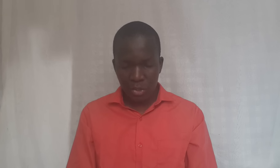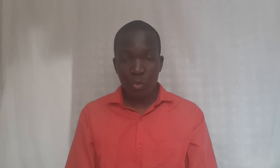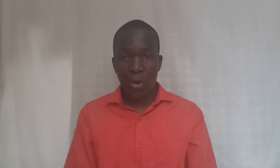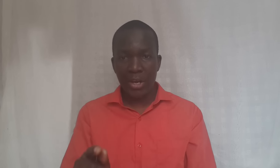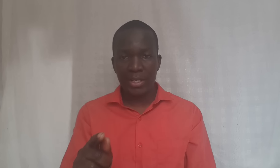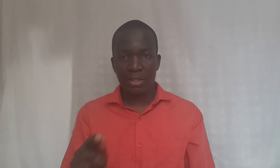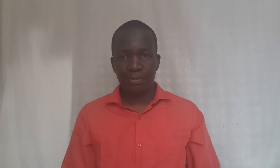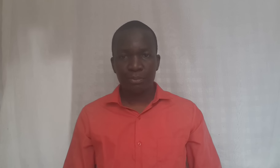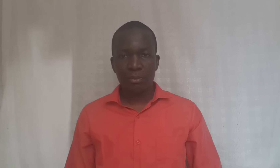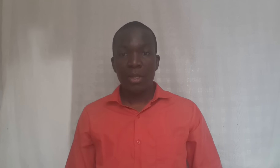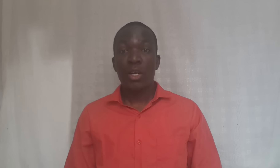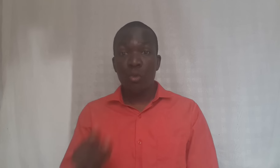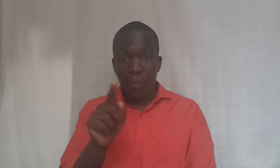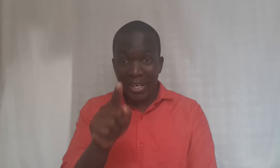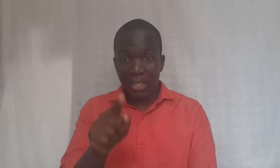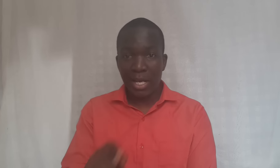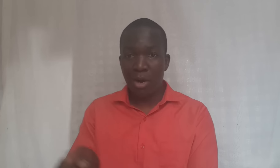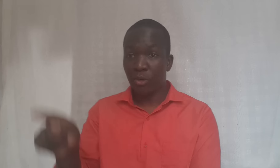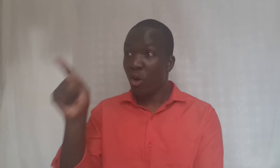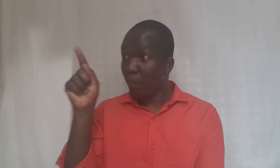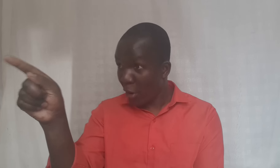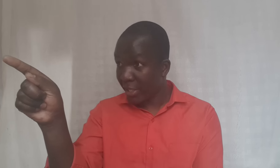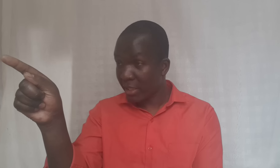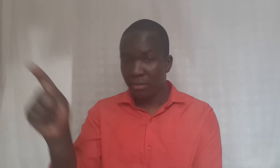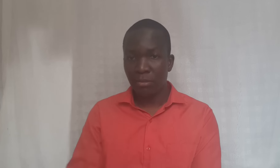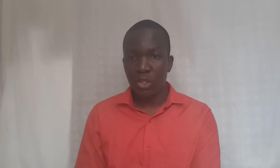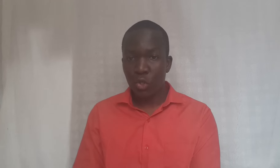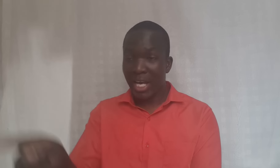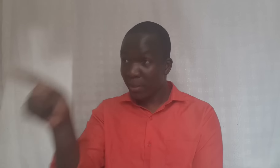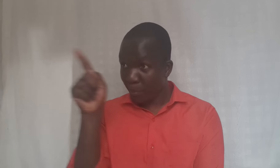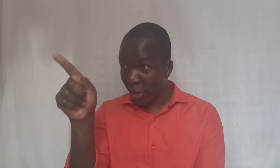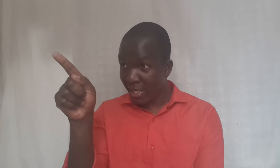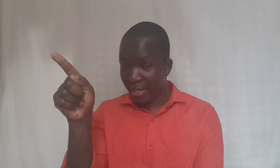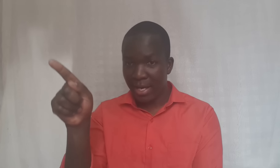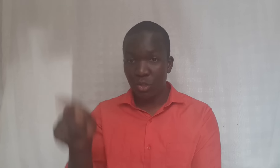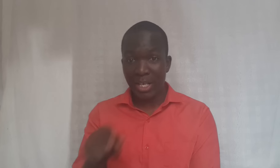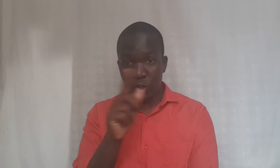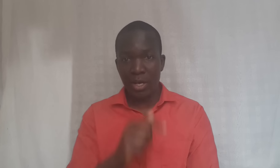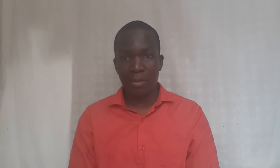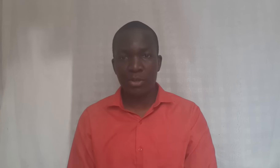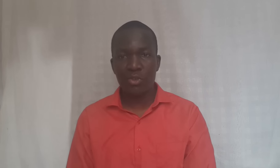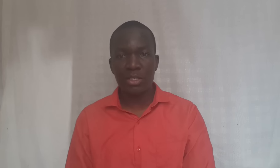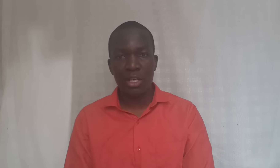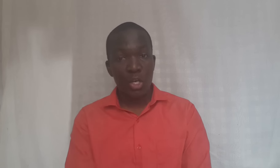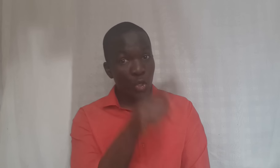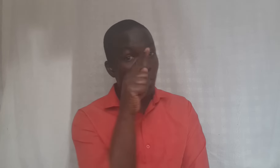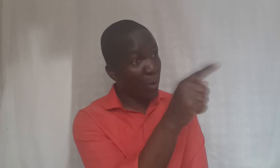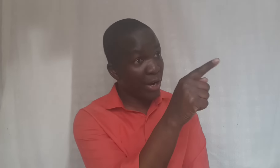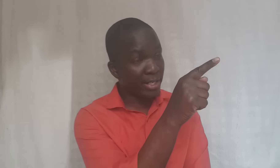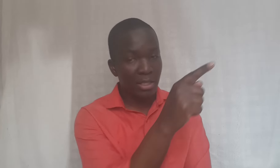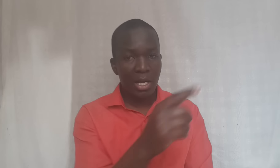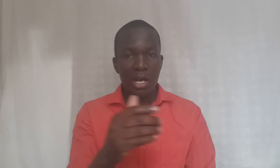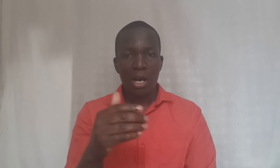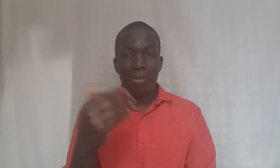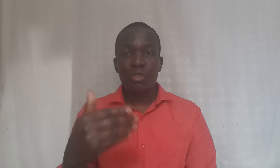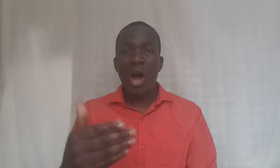to point. To point at someone. Point. So you just point like that. You just show where the person is. So you point. But to